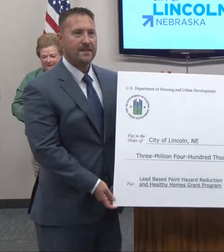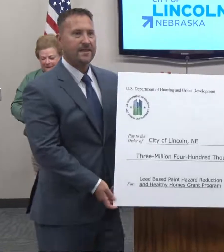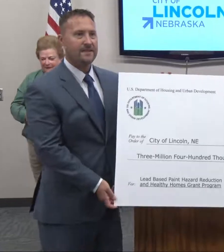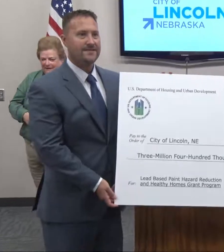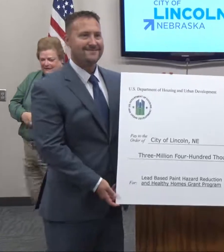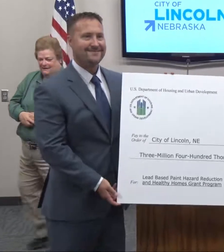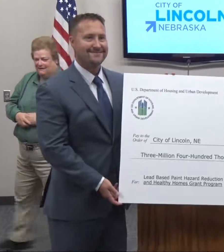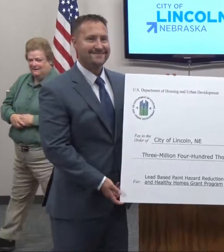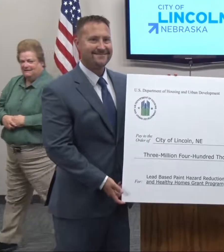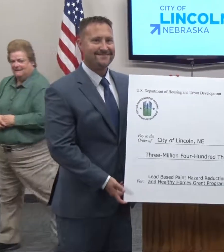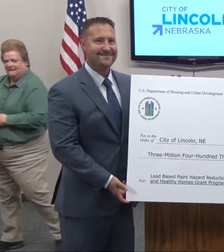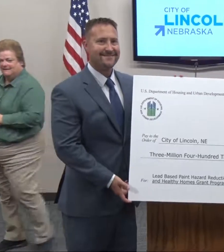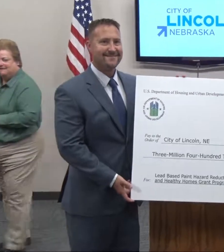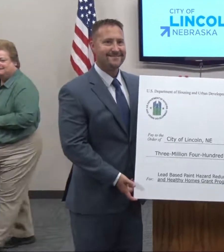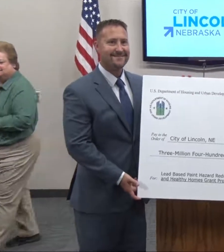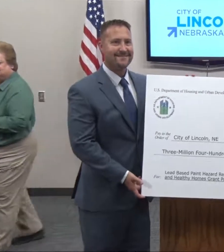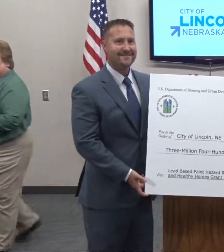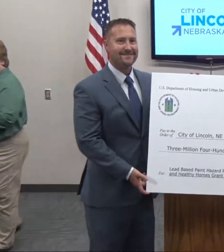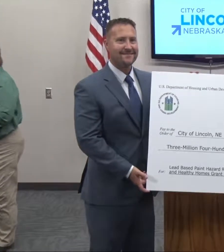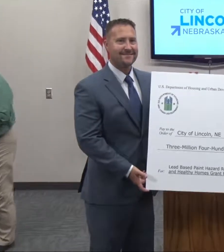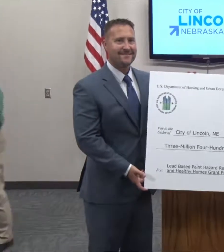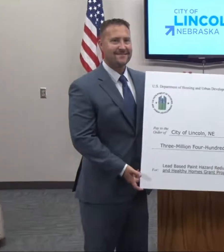Thank you.